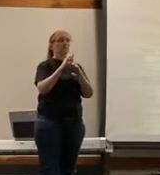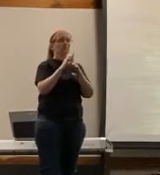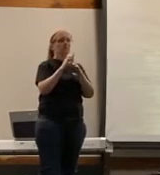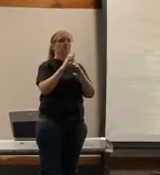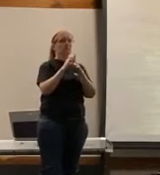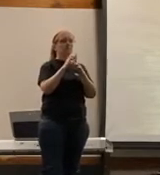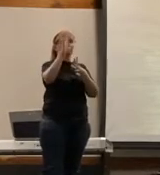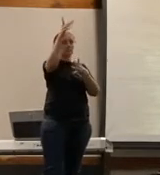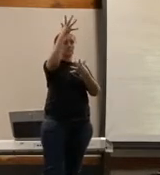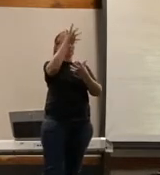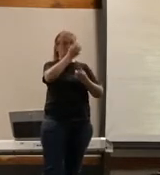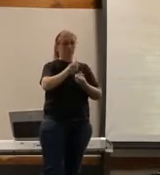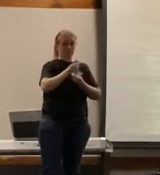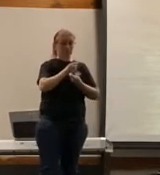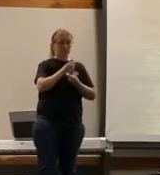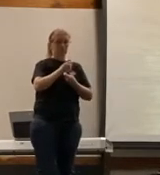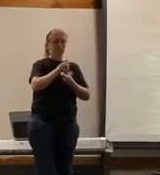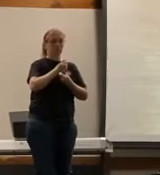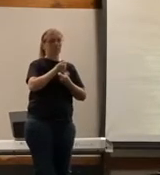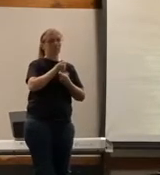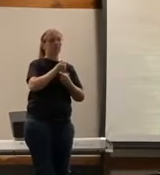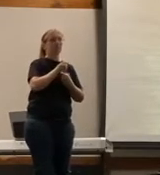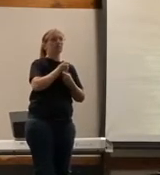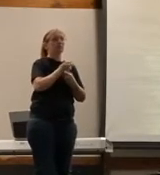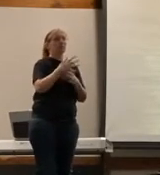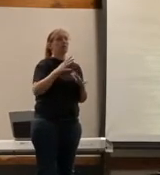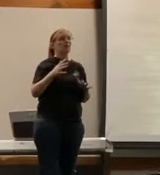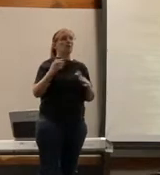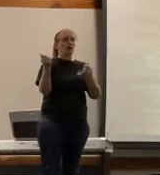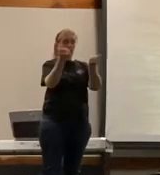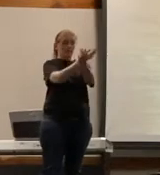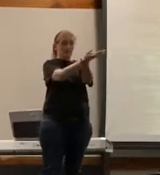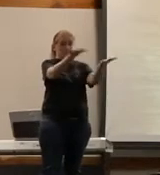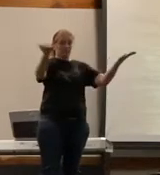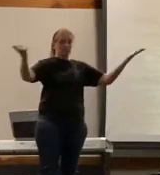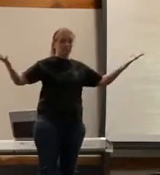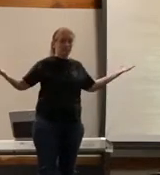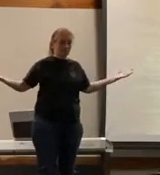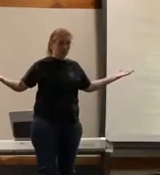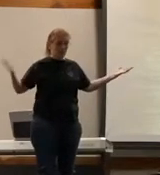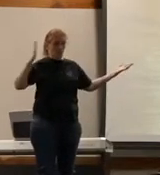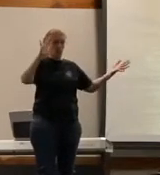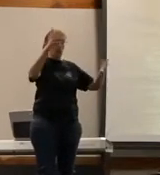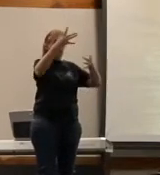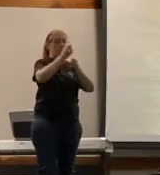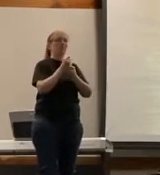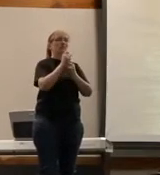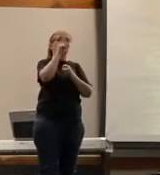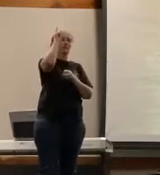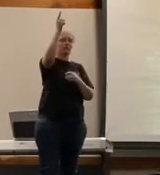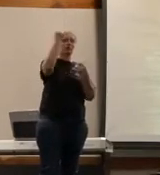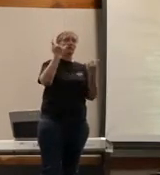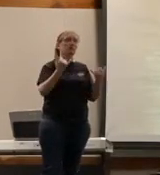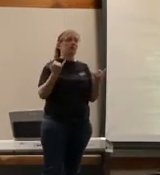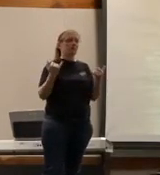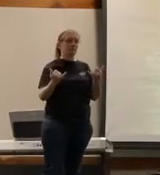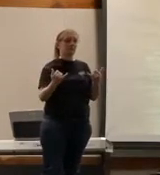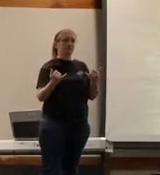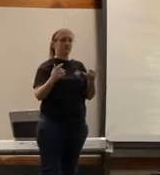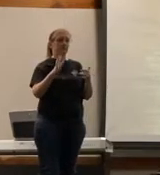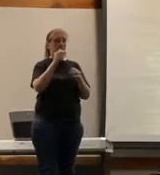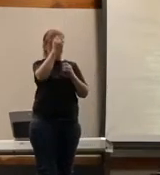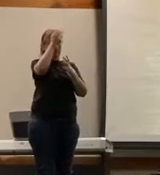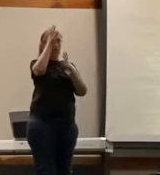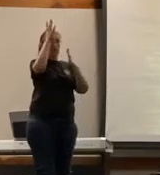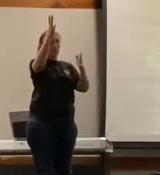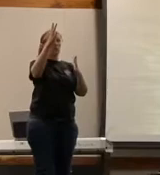So, Father, I pray, God, that everybody under my voice, God, will receive you today. Father, remove